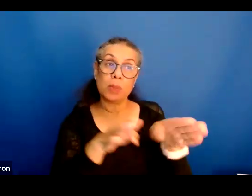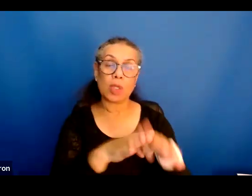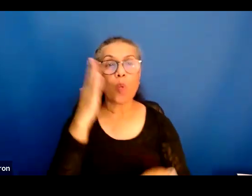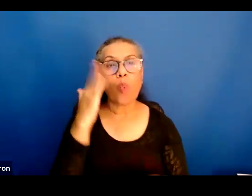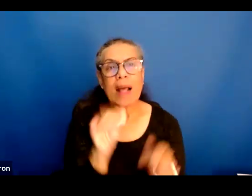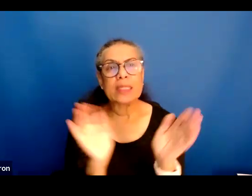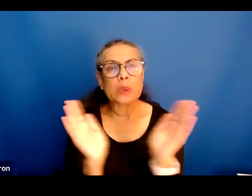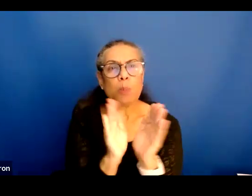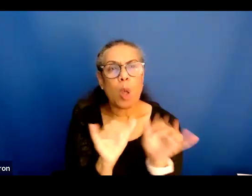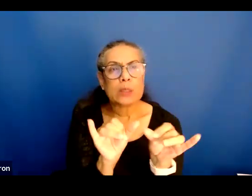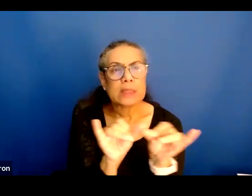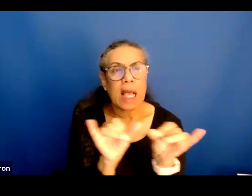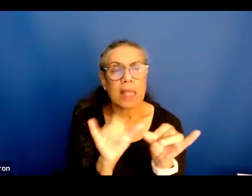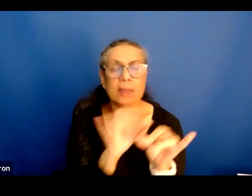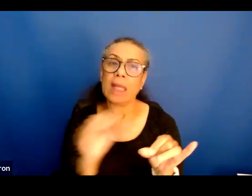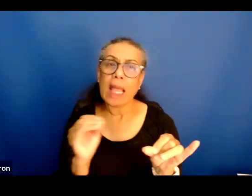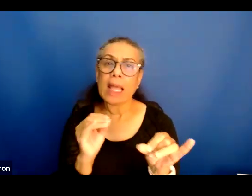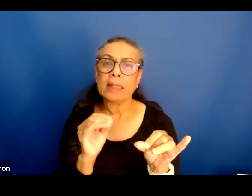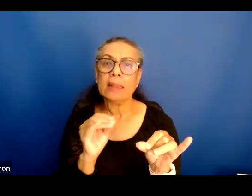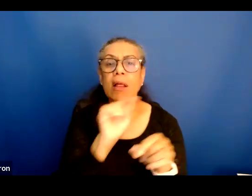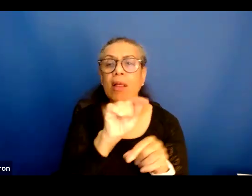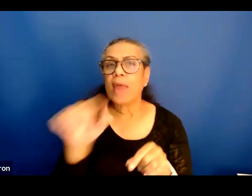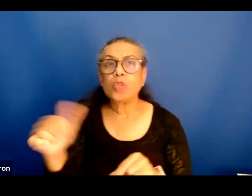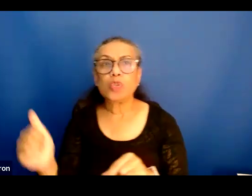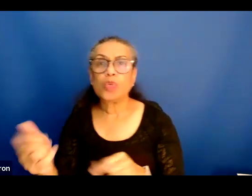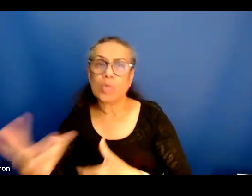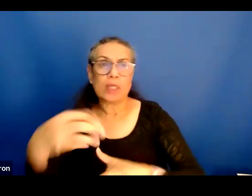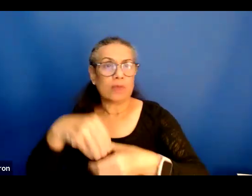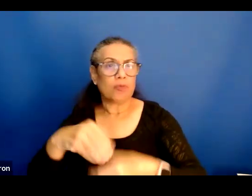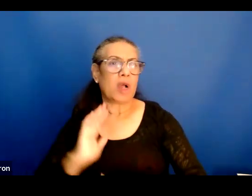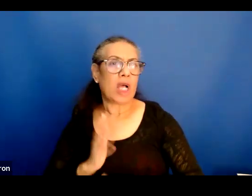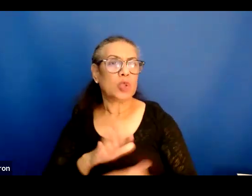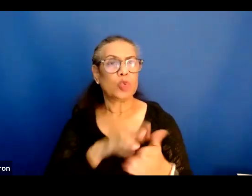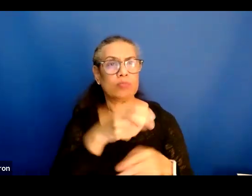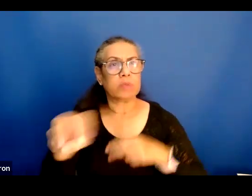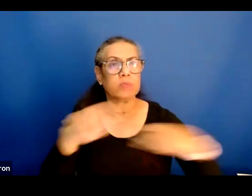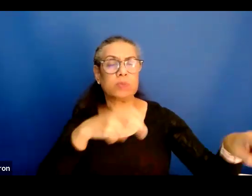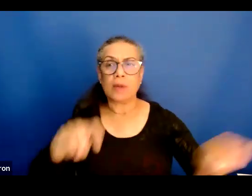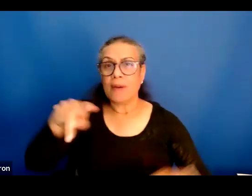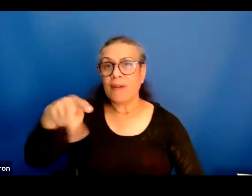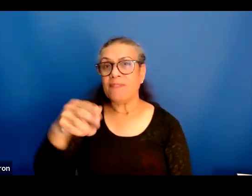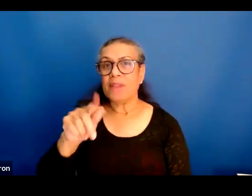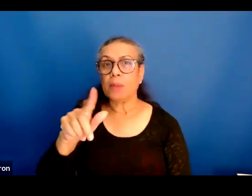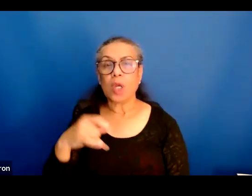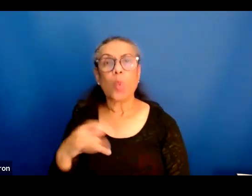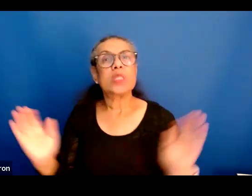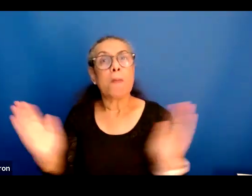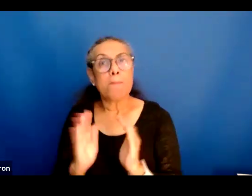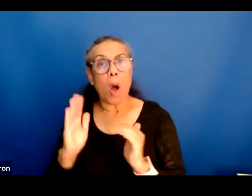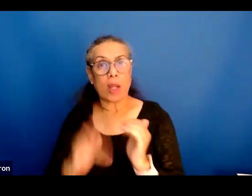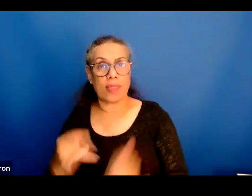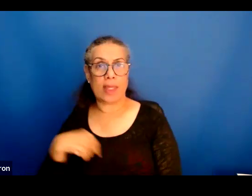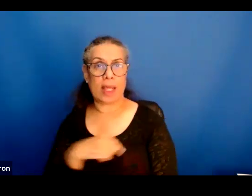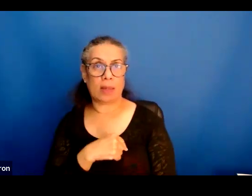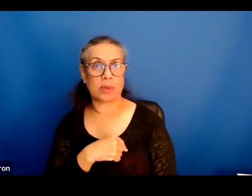of the size and the capacity for surrounding schools to absorb our students. The Philbrick was a smaller school than ours, and there are at